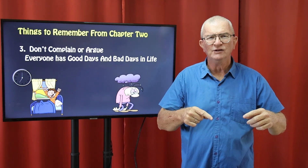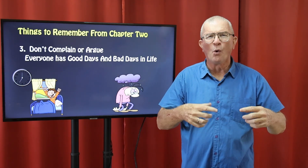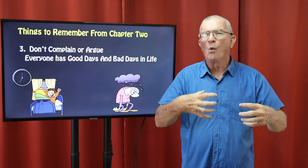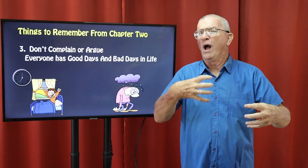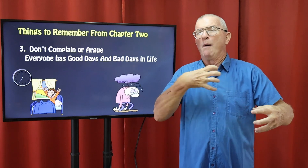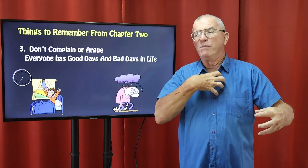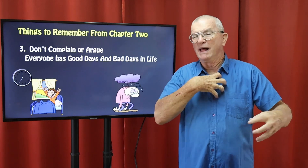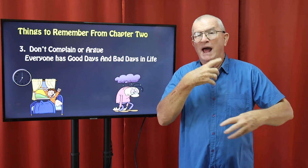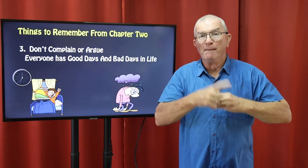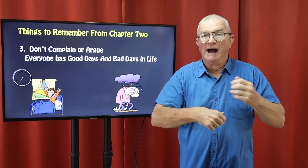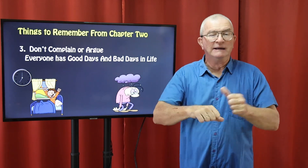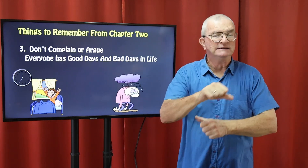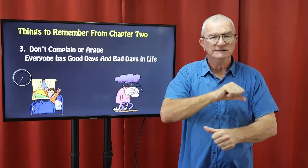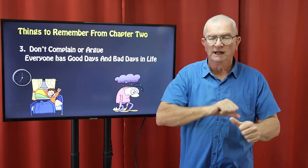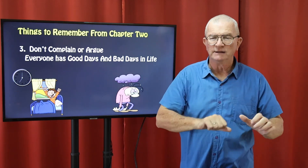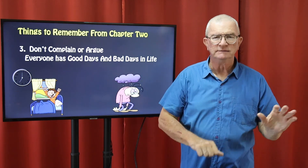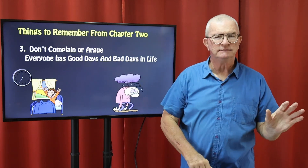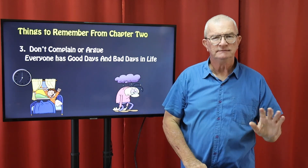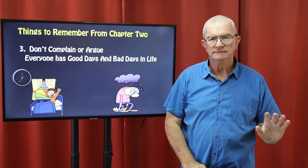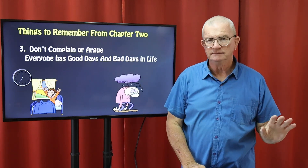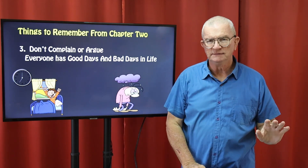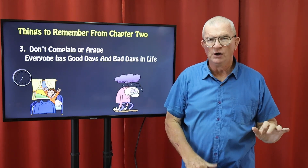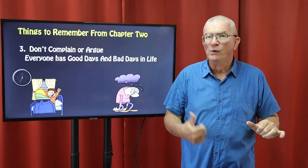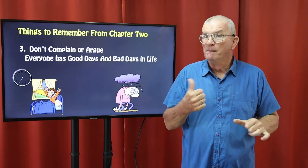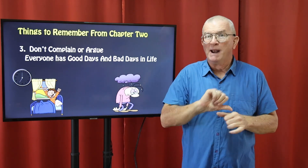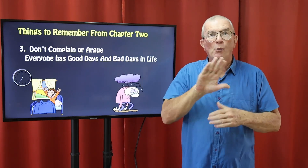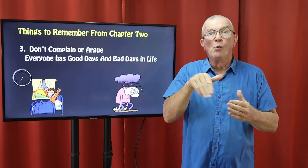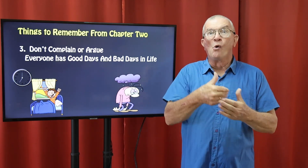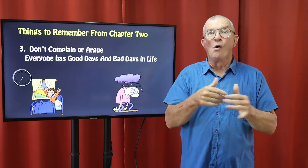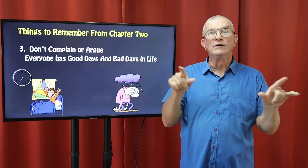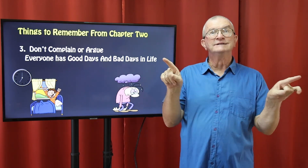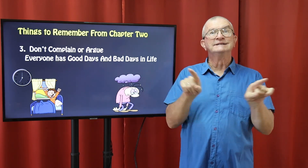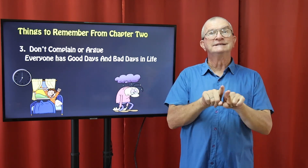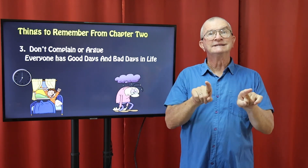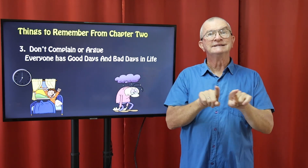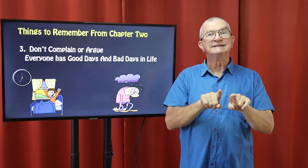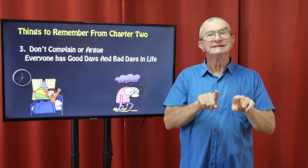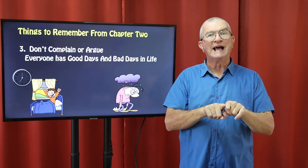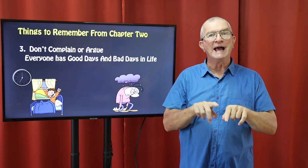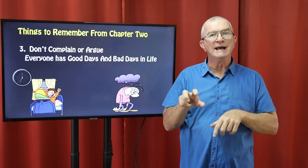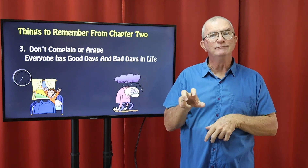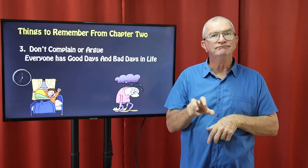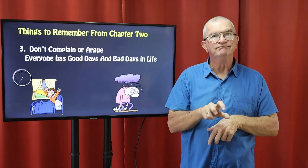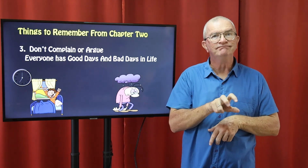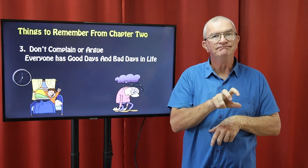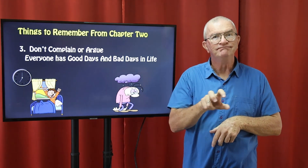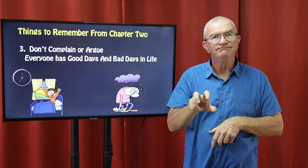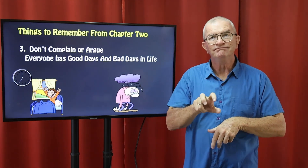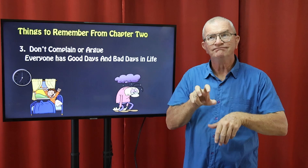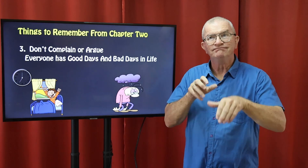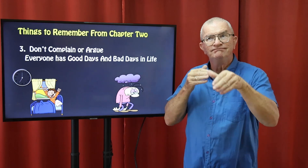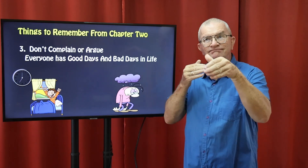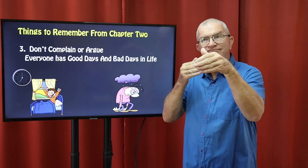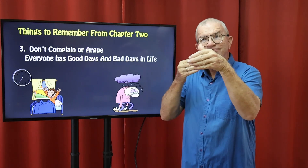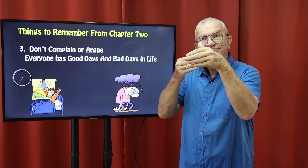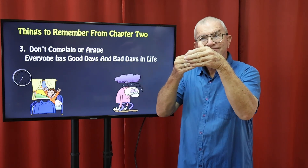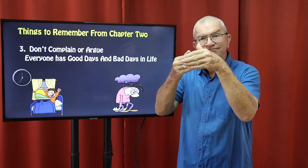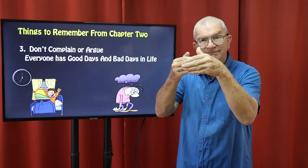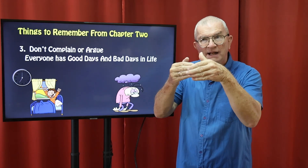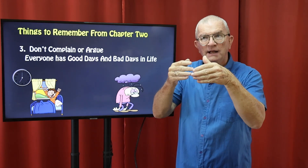argue, don't complain about each other. Remember, we're all the same. We're on the same journey